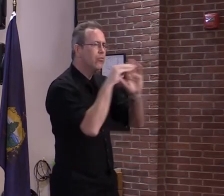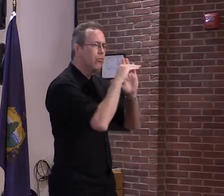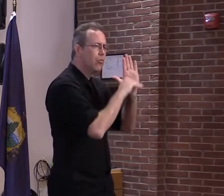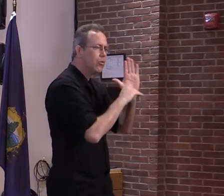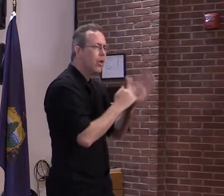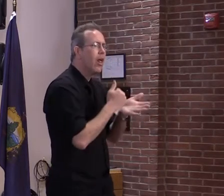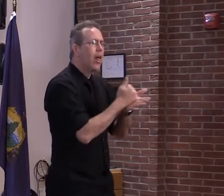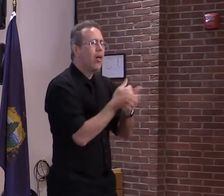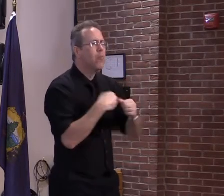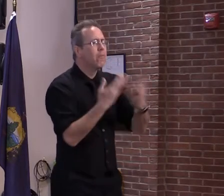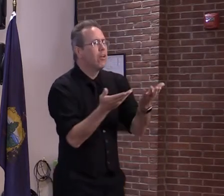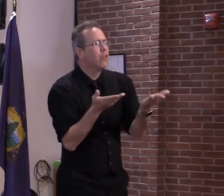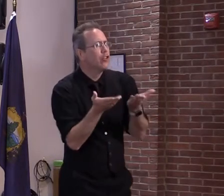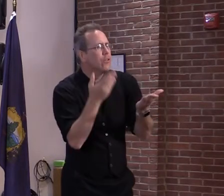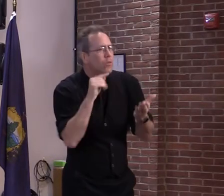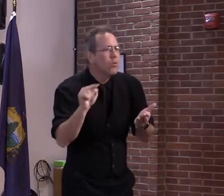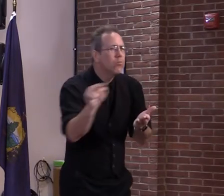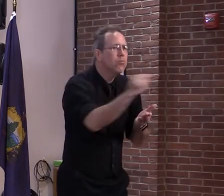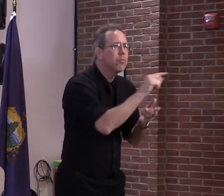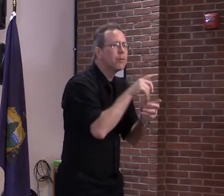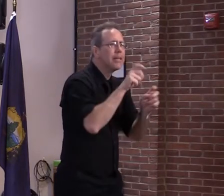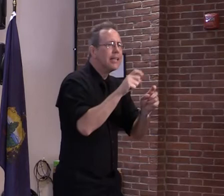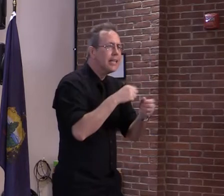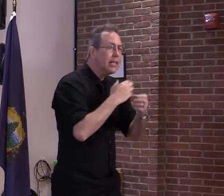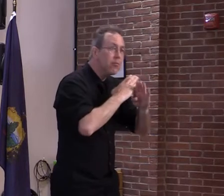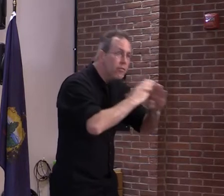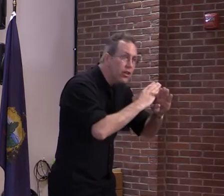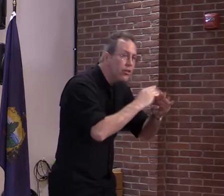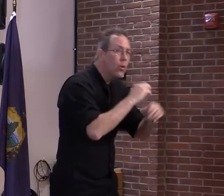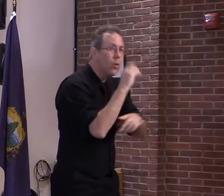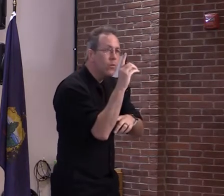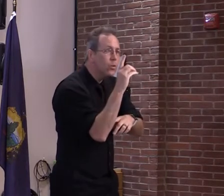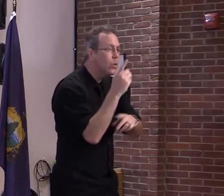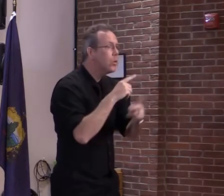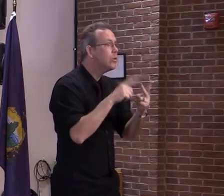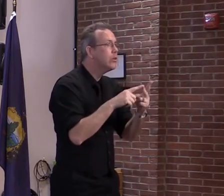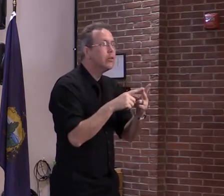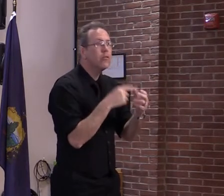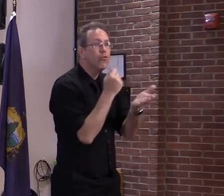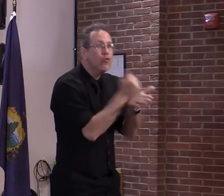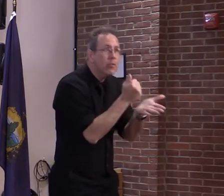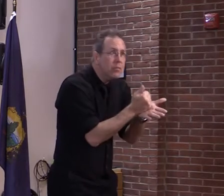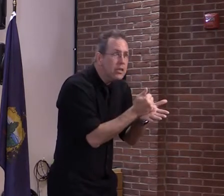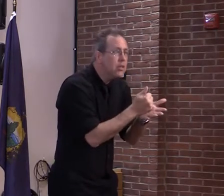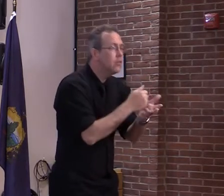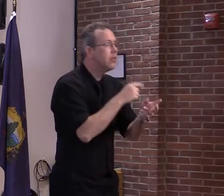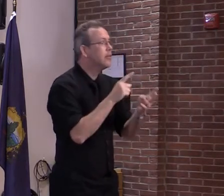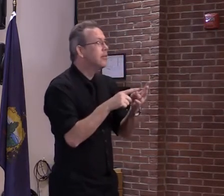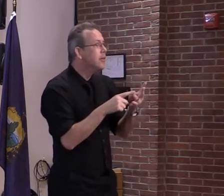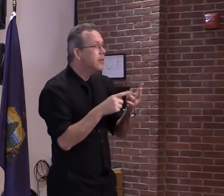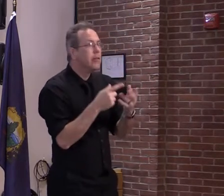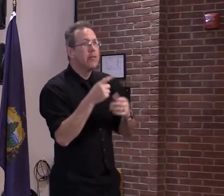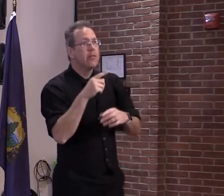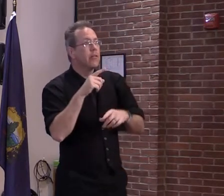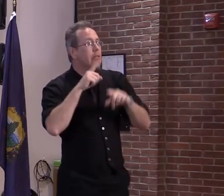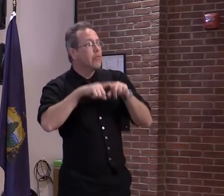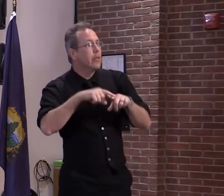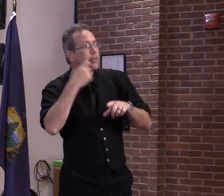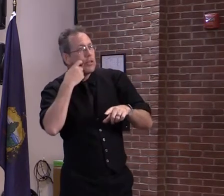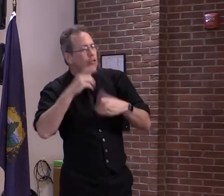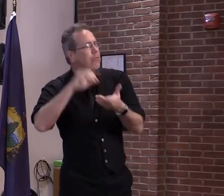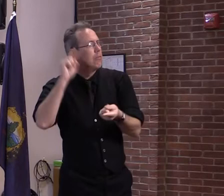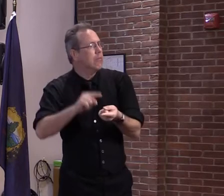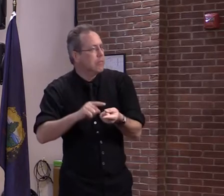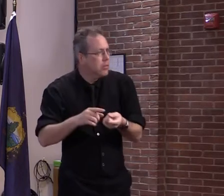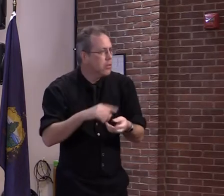to medications for opioid overuse use disorders in emergency